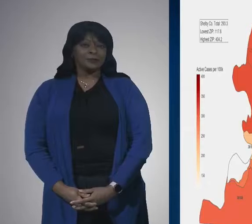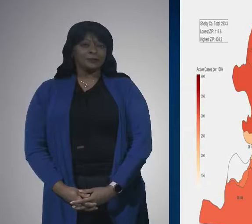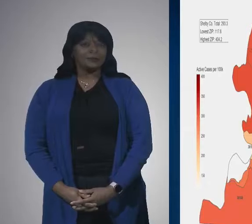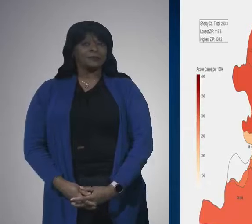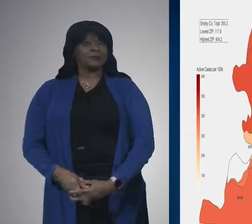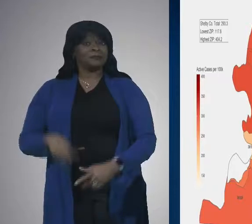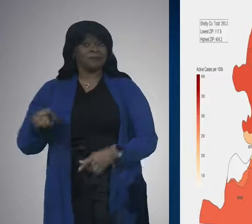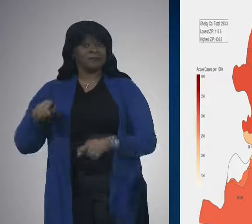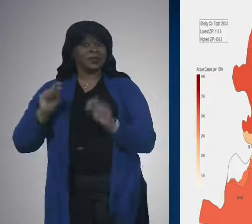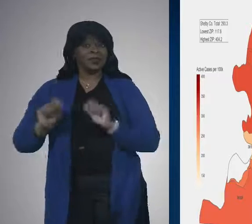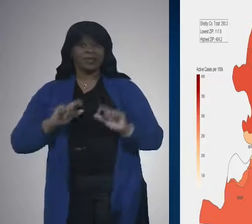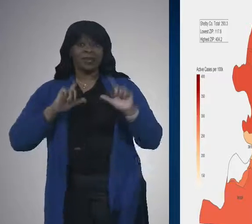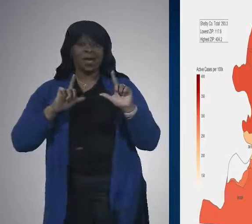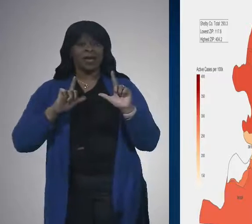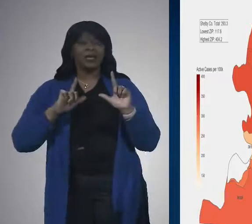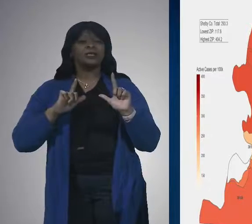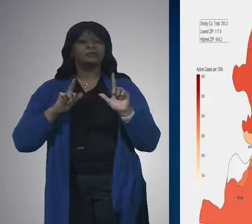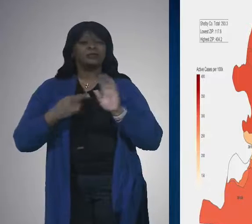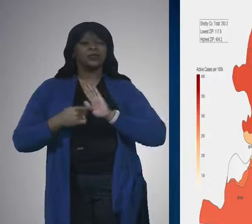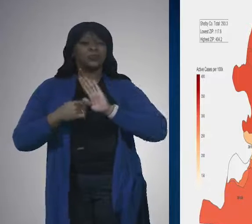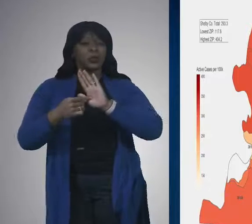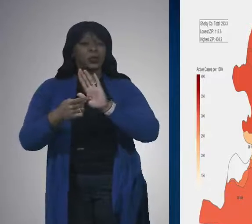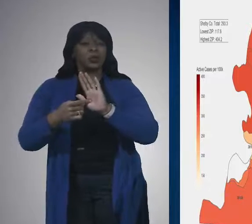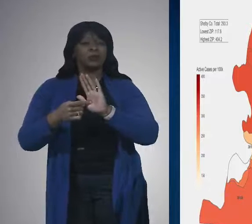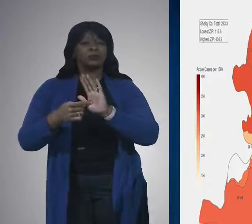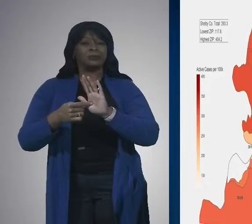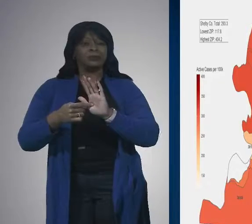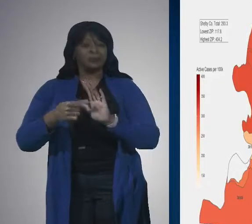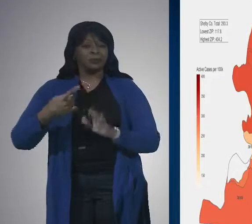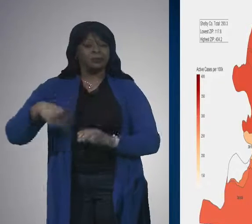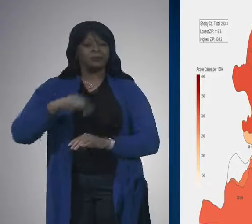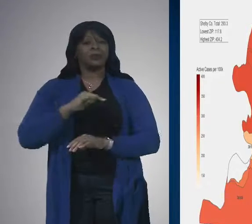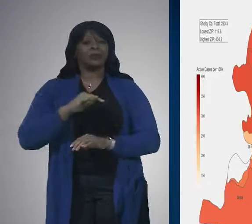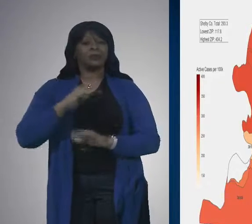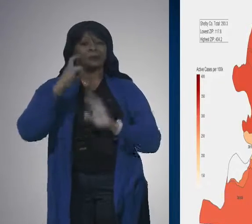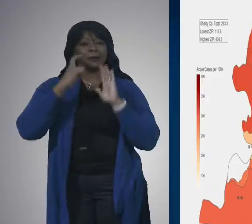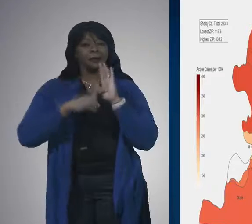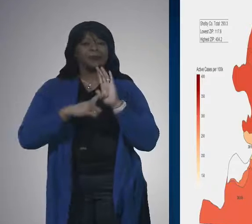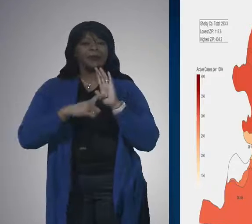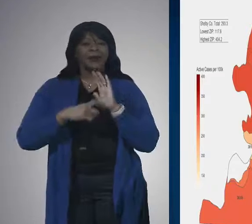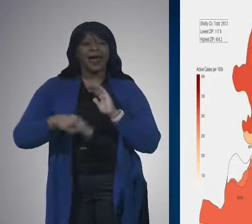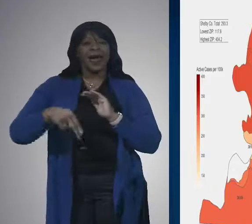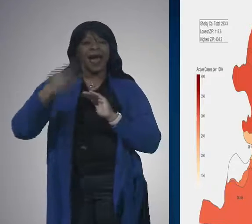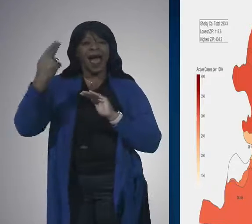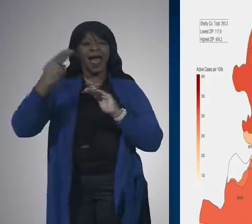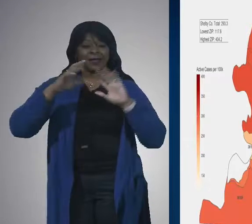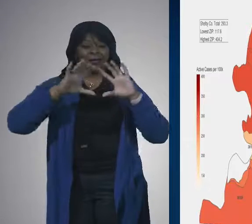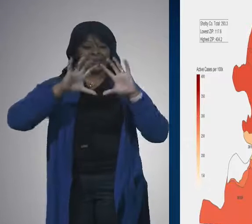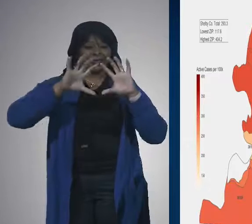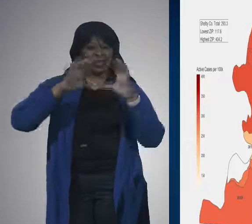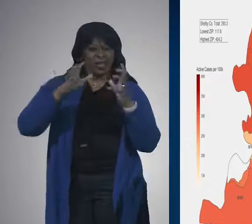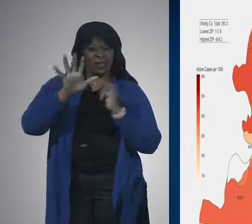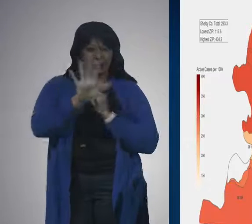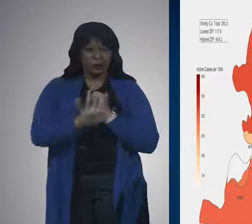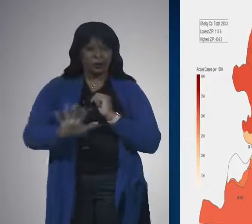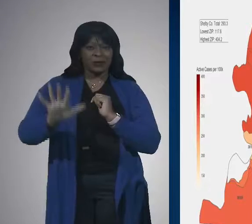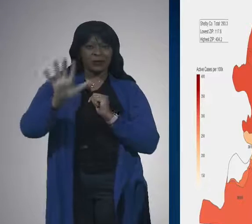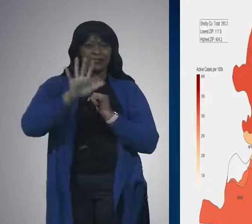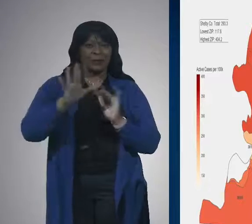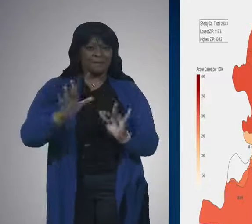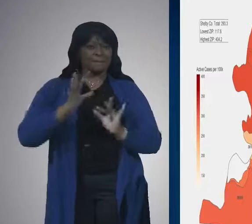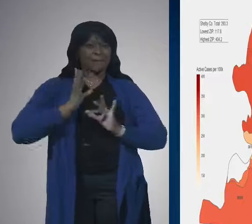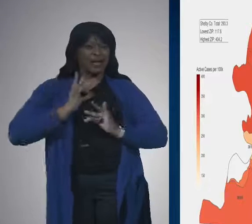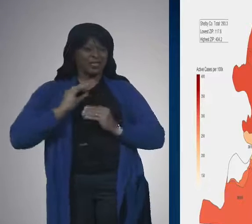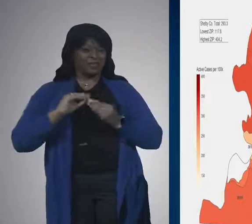This slide really depicts the fact that we have our highest concentration of